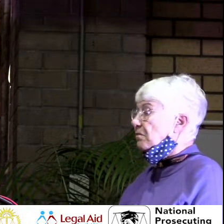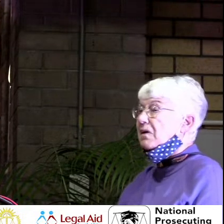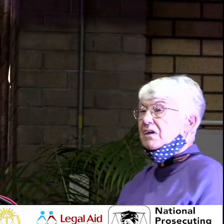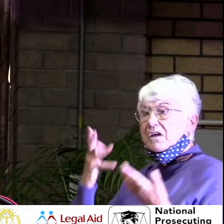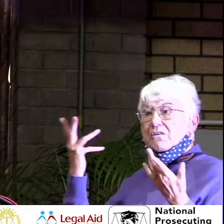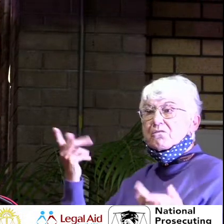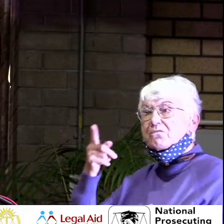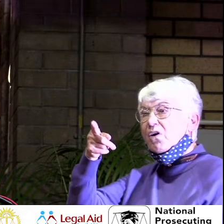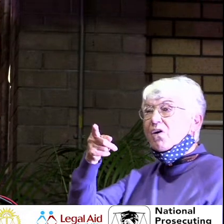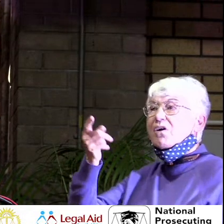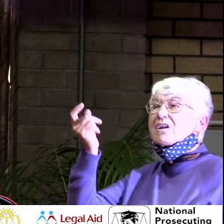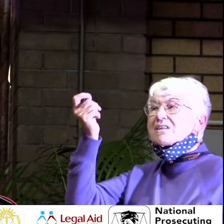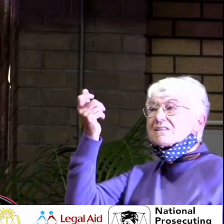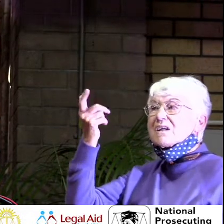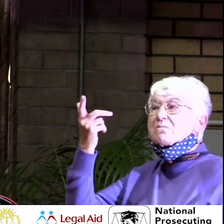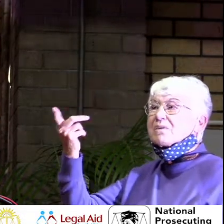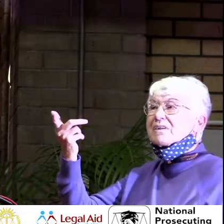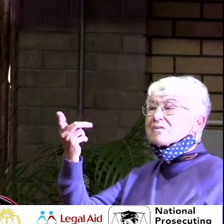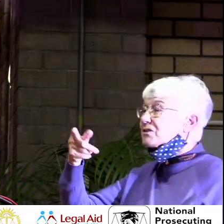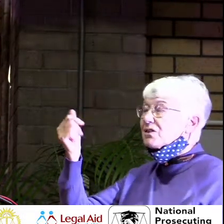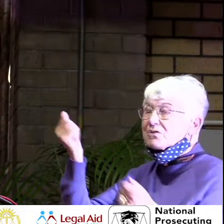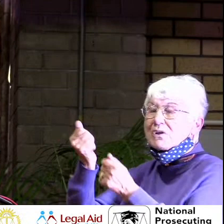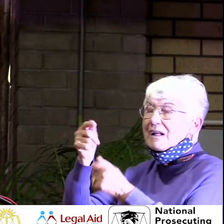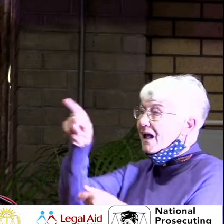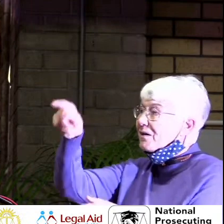want. Okay, can I give it?